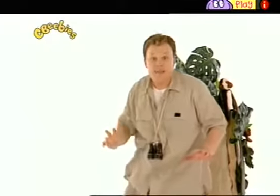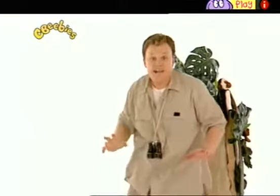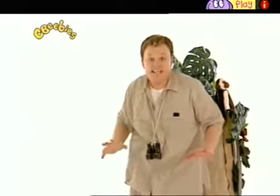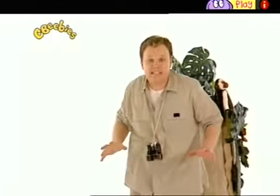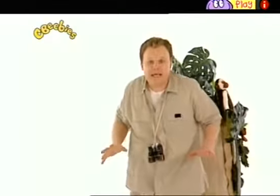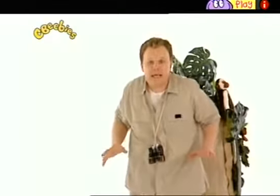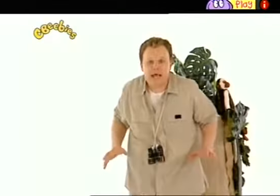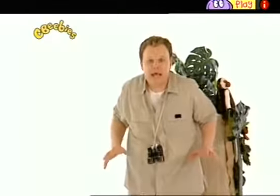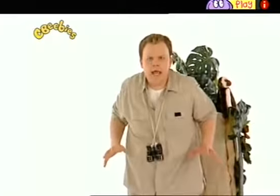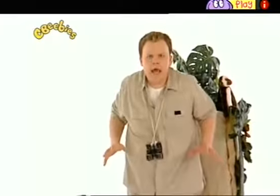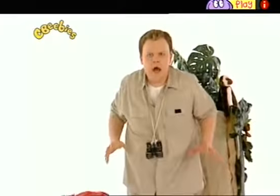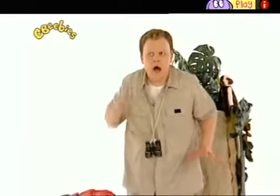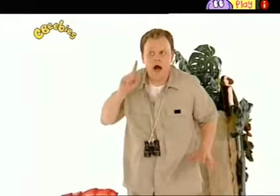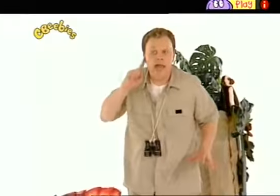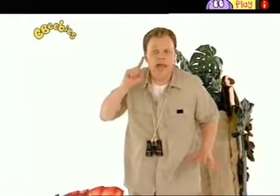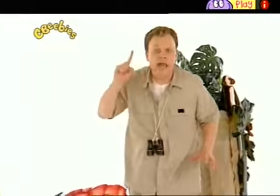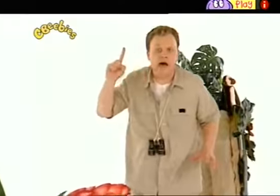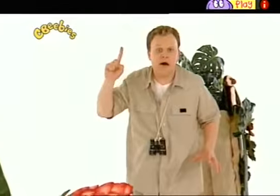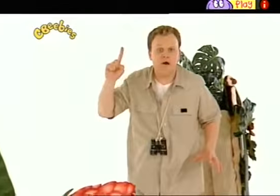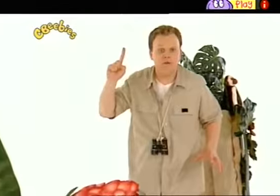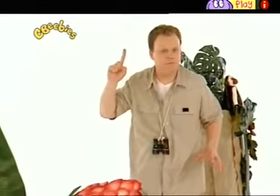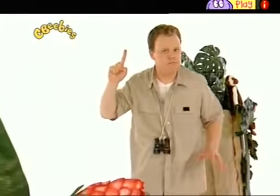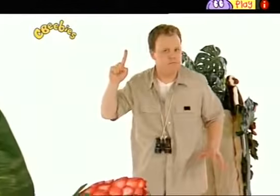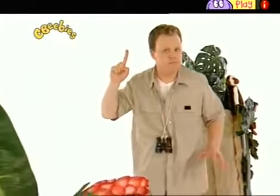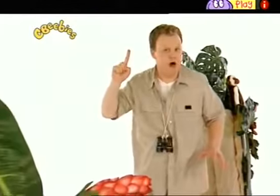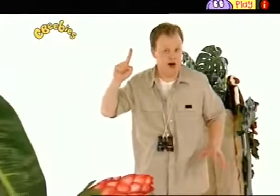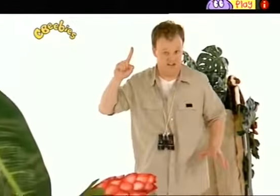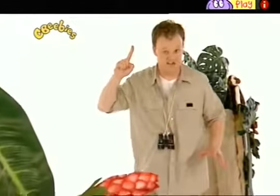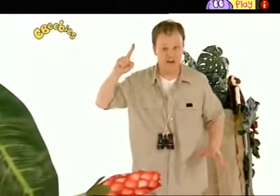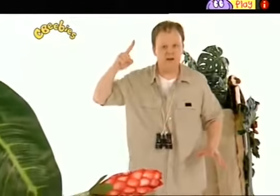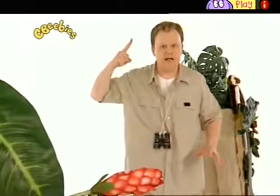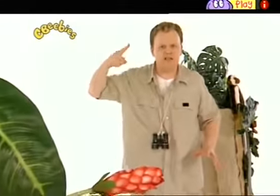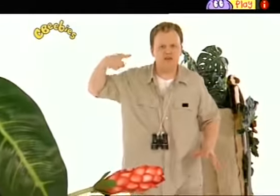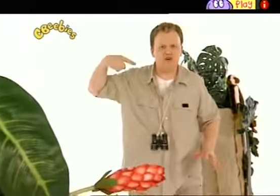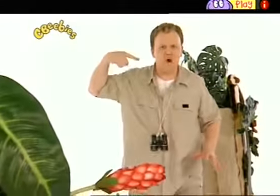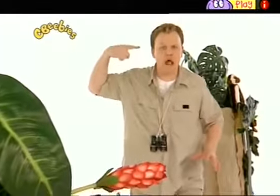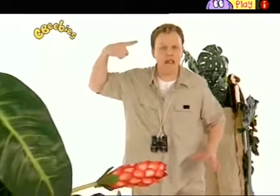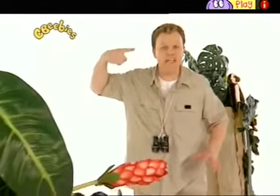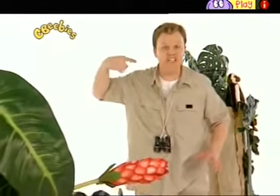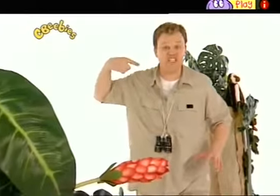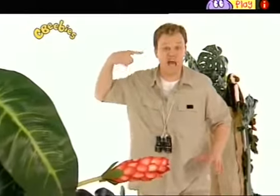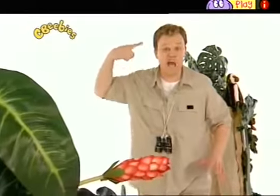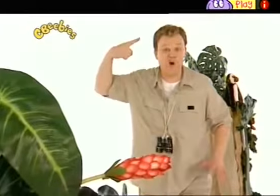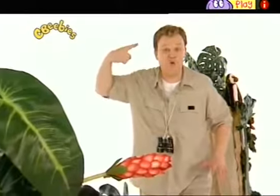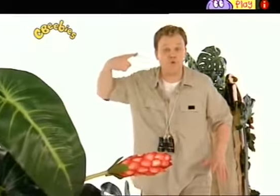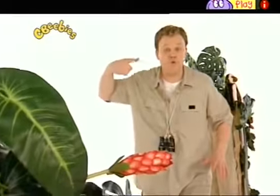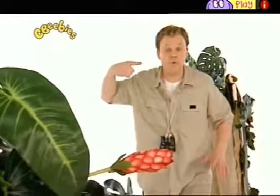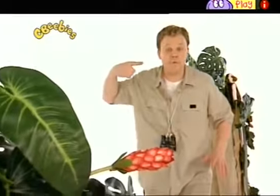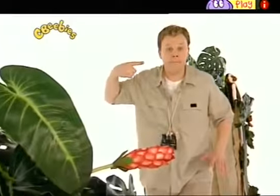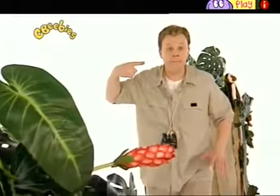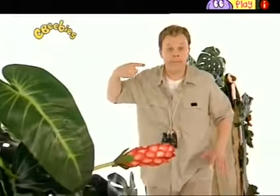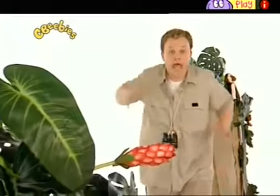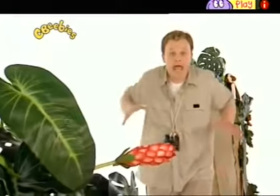Then suddenly, I hear a very strange sound.